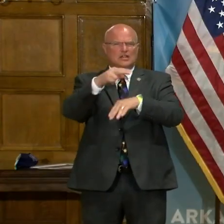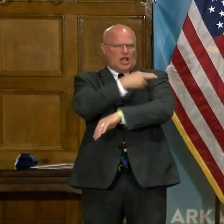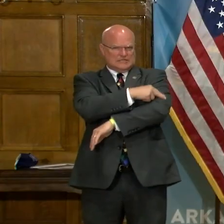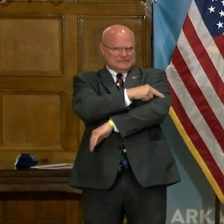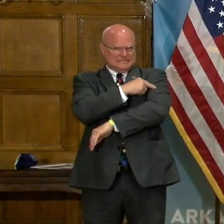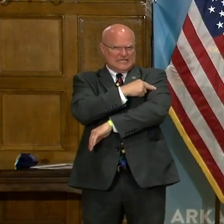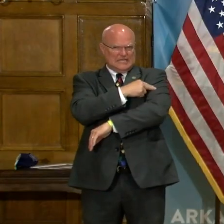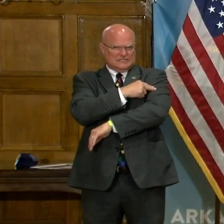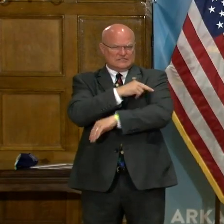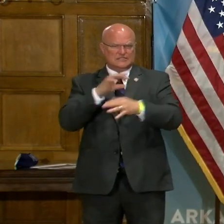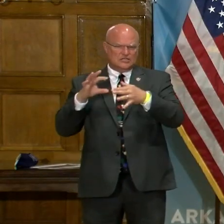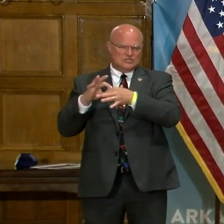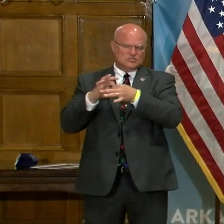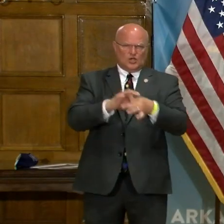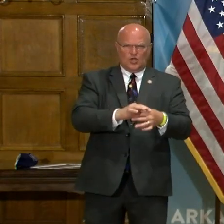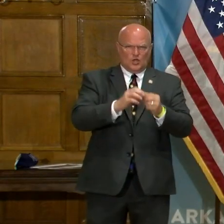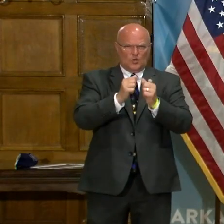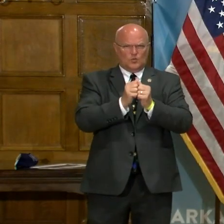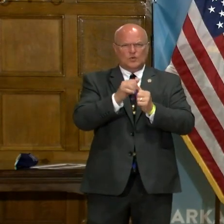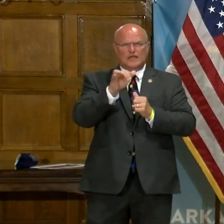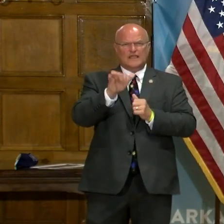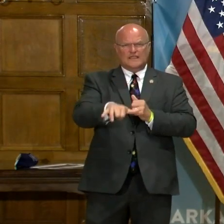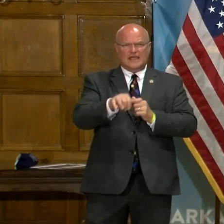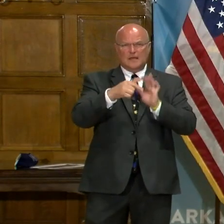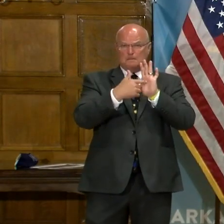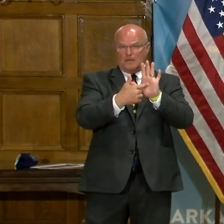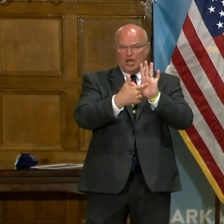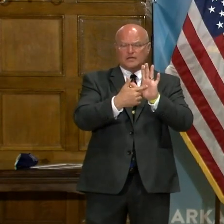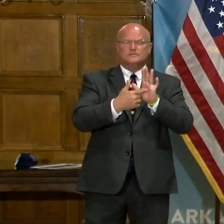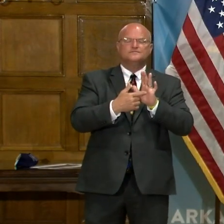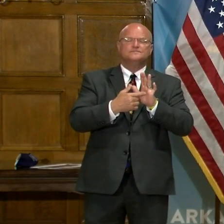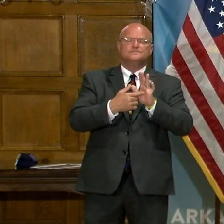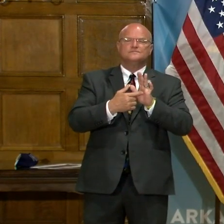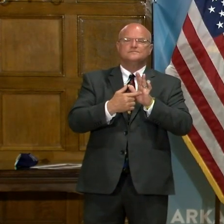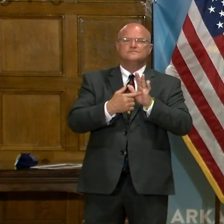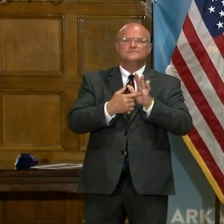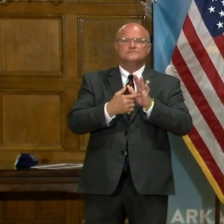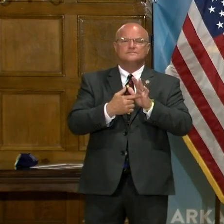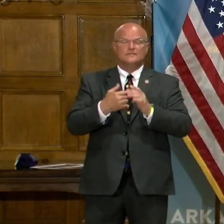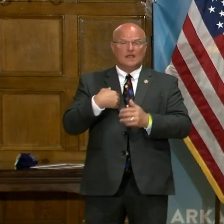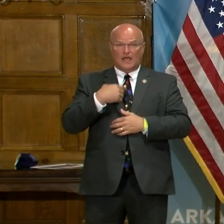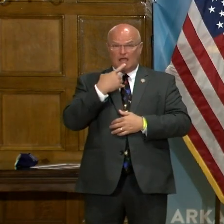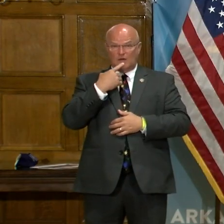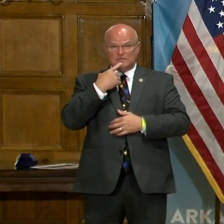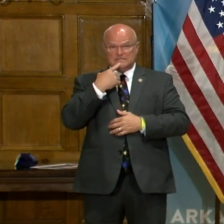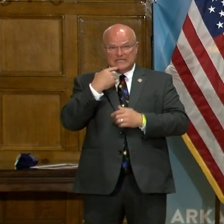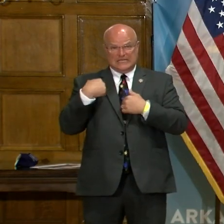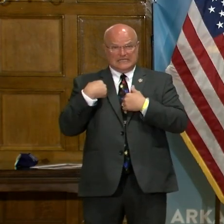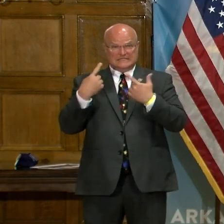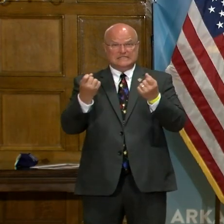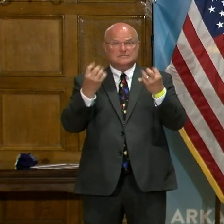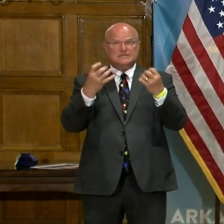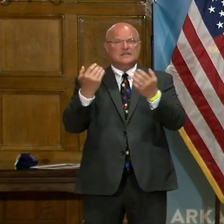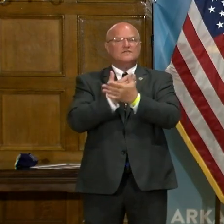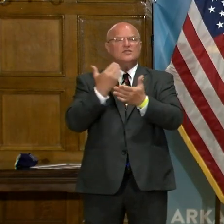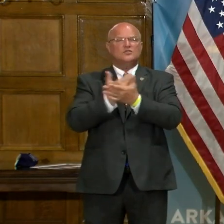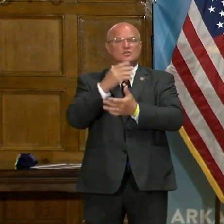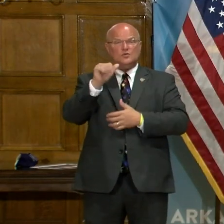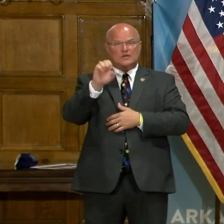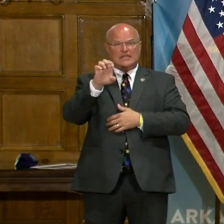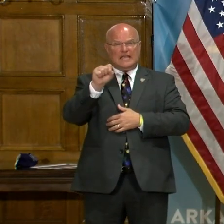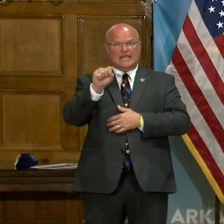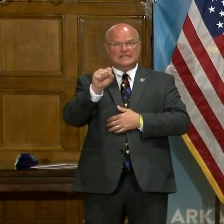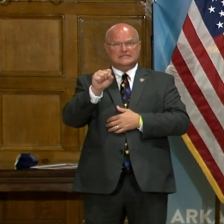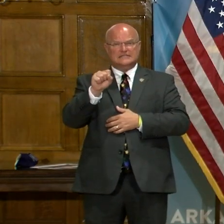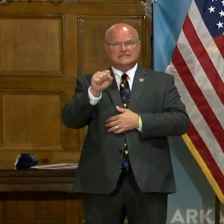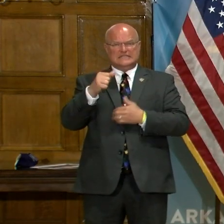of hospitalizations associated with that model. I would say, since many of our newer cases are